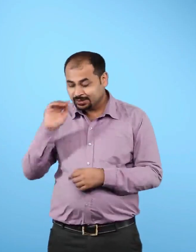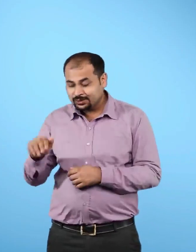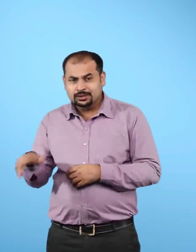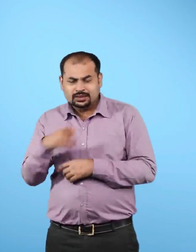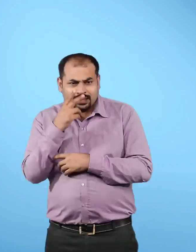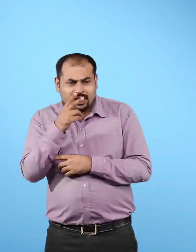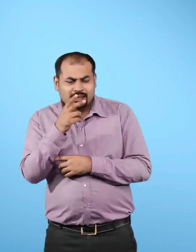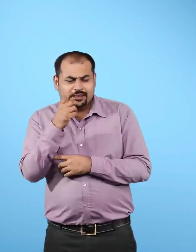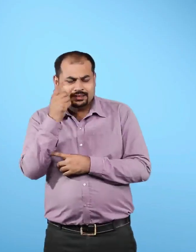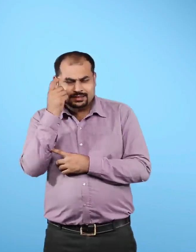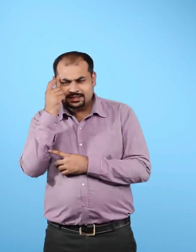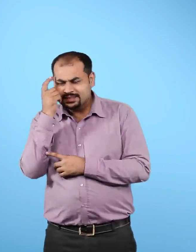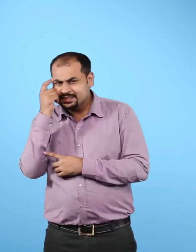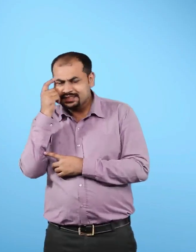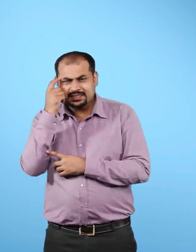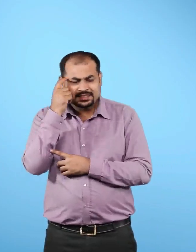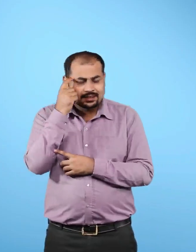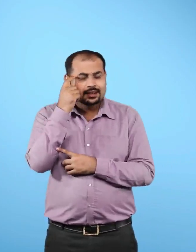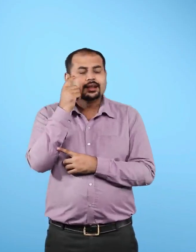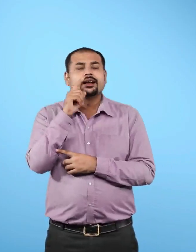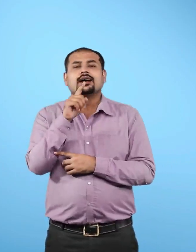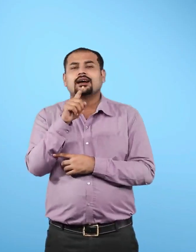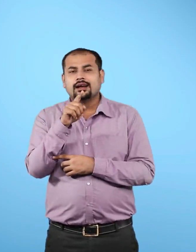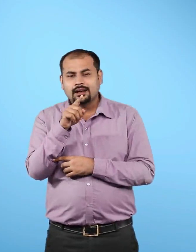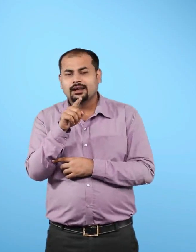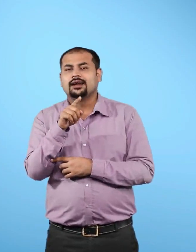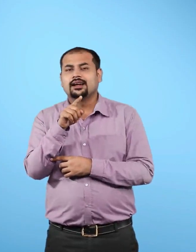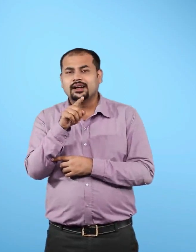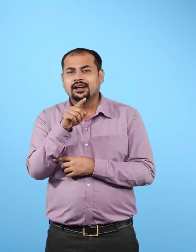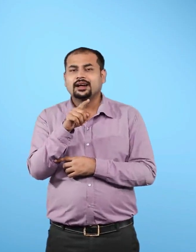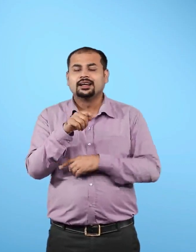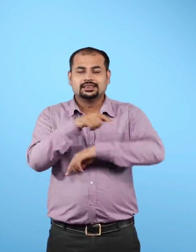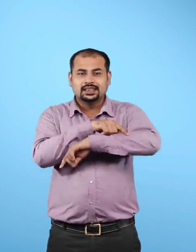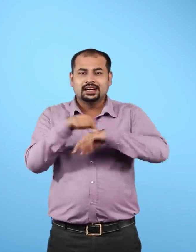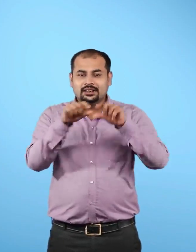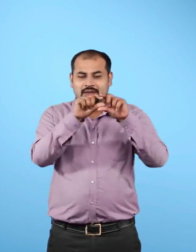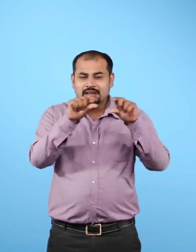Meanwhile, Anju now realizes that the pencil is how long?